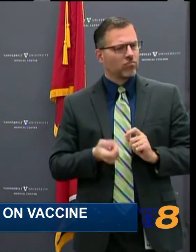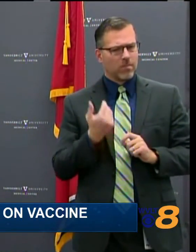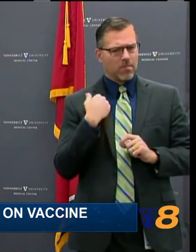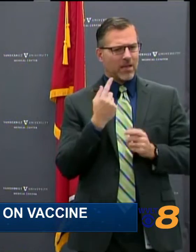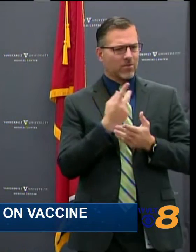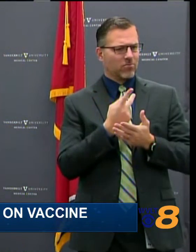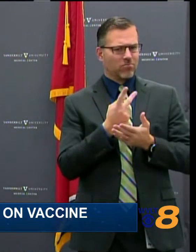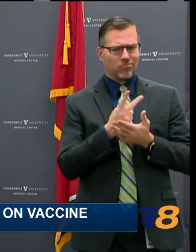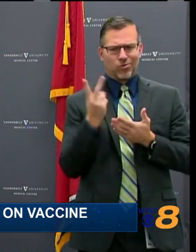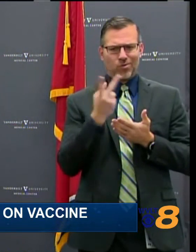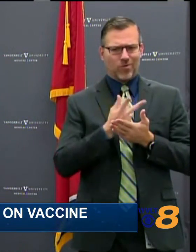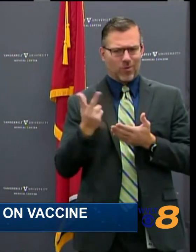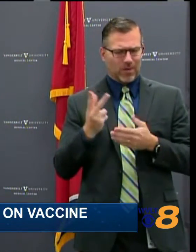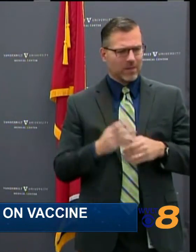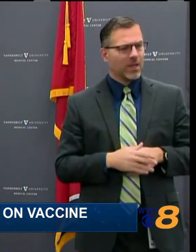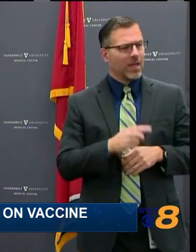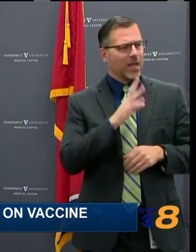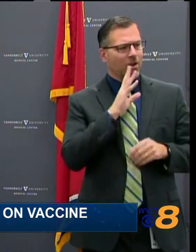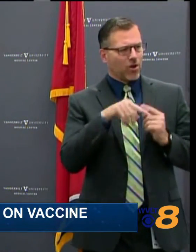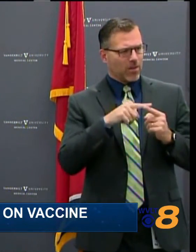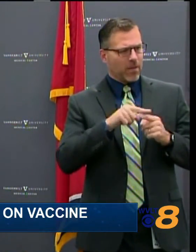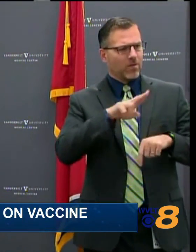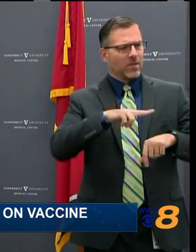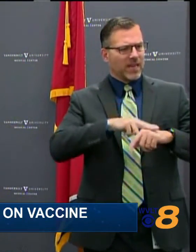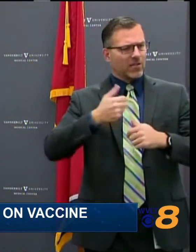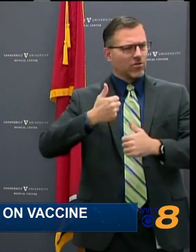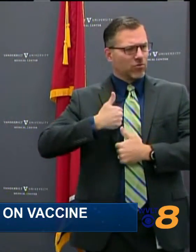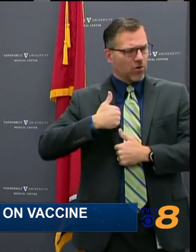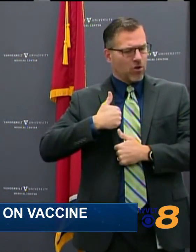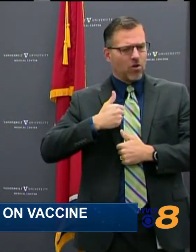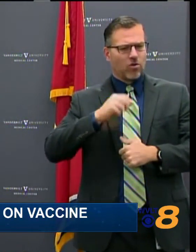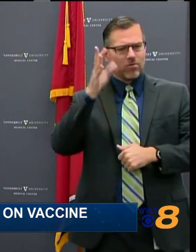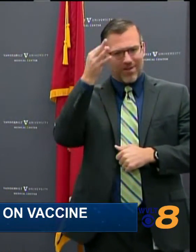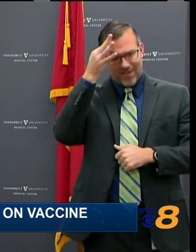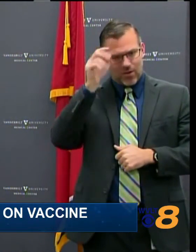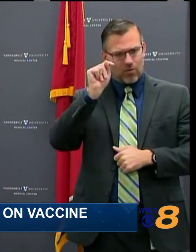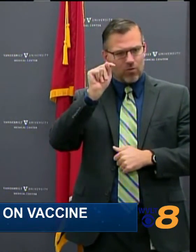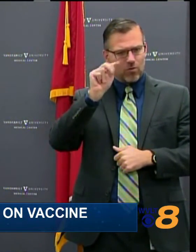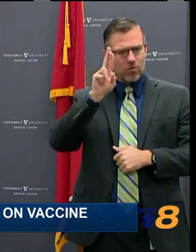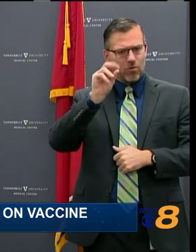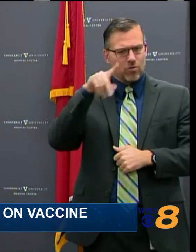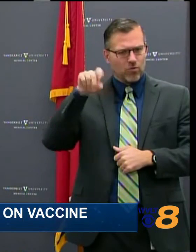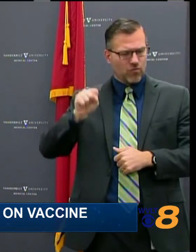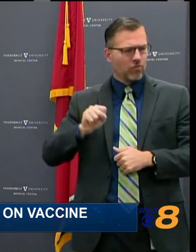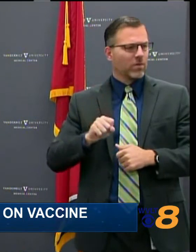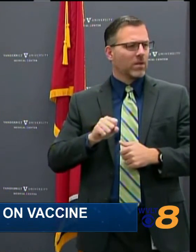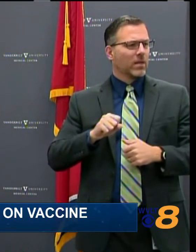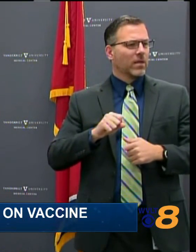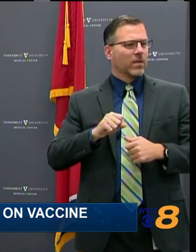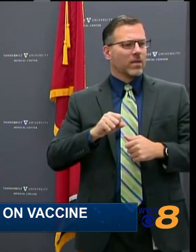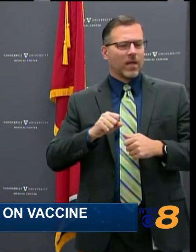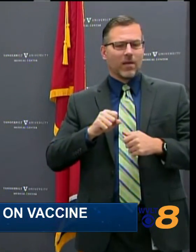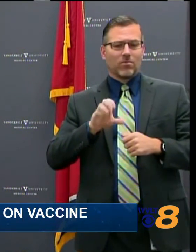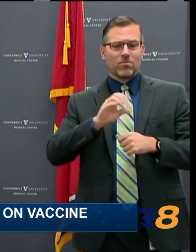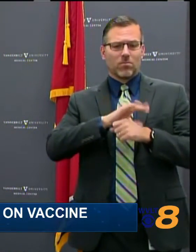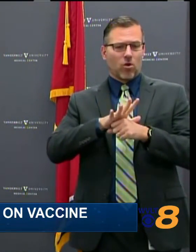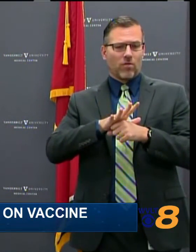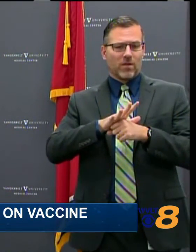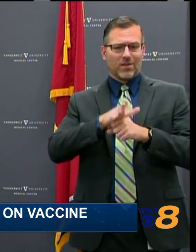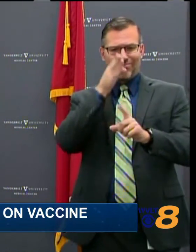reeled off, the use of the National Guard, the use of federal troops, the expansion of COVID-specific nursing homes,